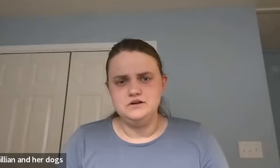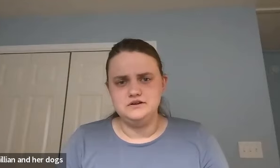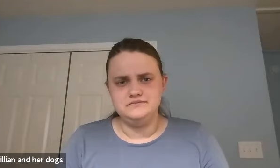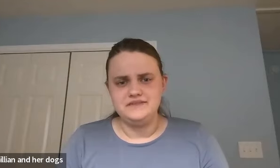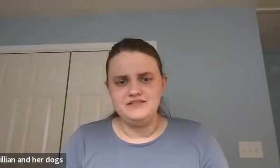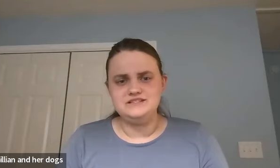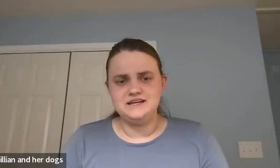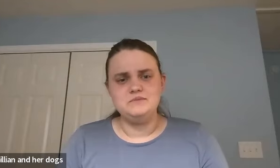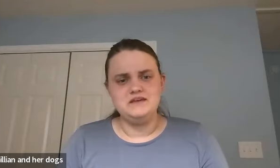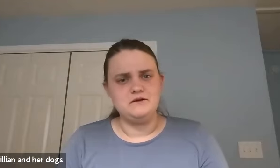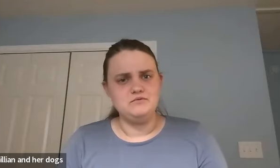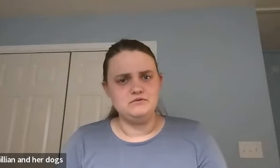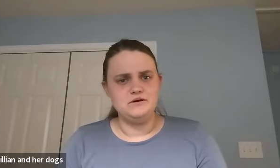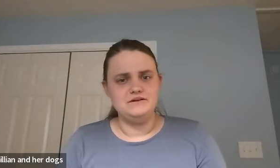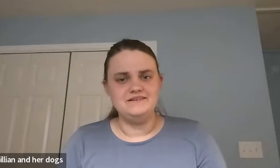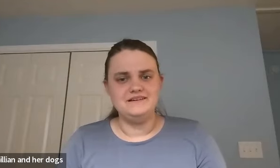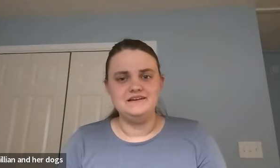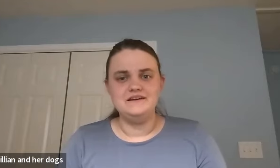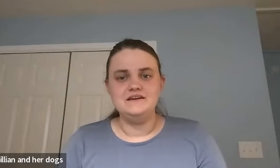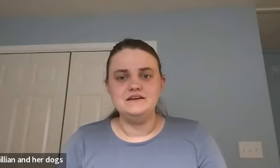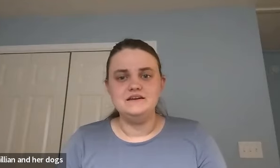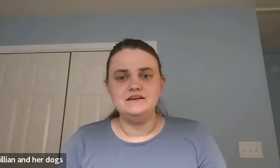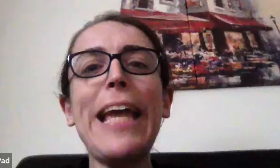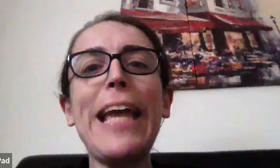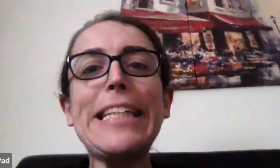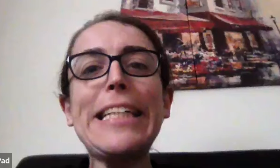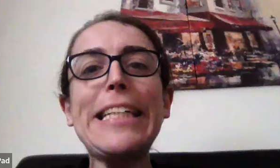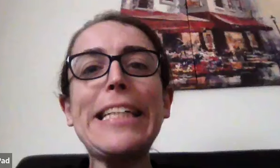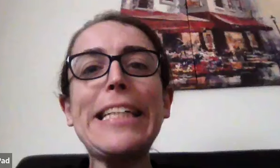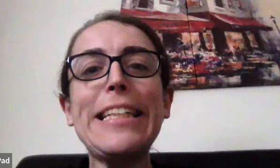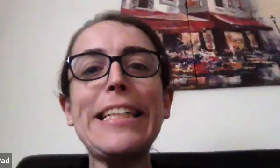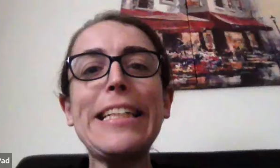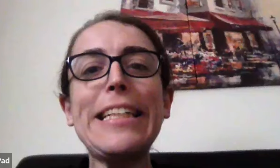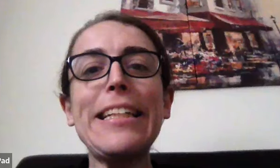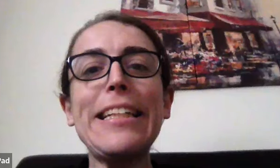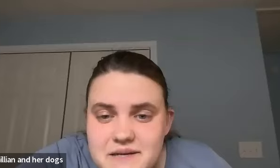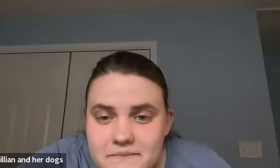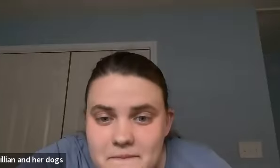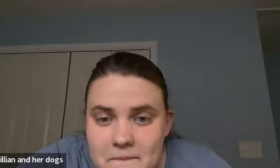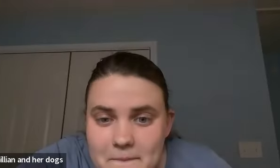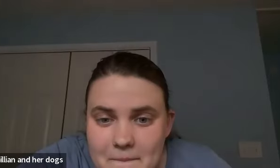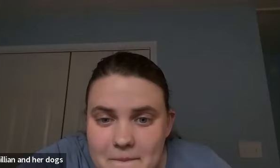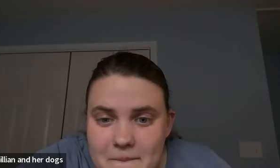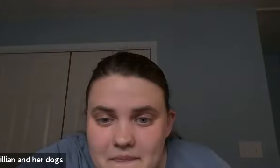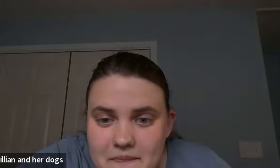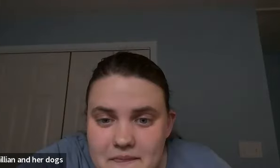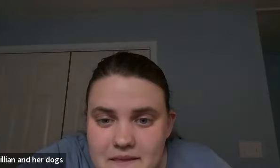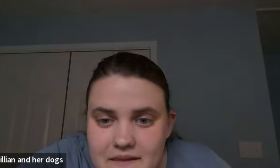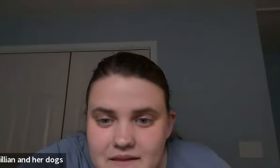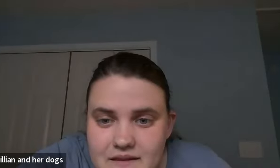word. It looks like it would be a very rude word. Your dominant hand? Say that one more time. Is that your dominant